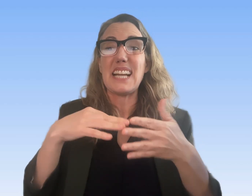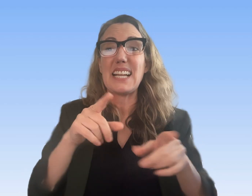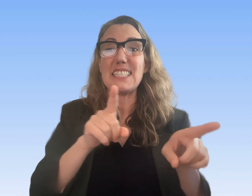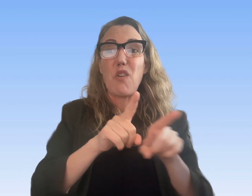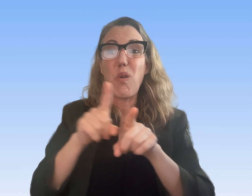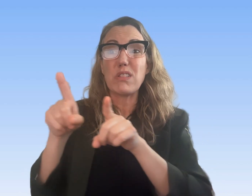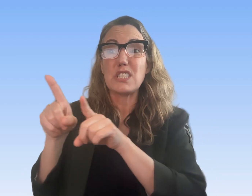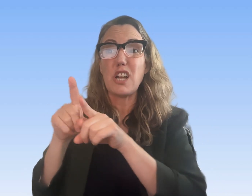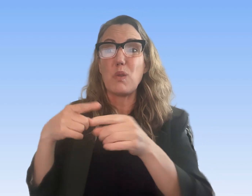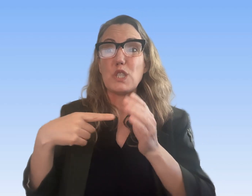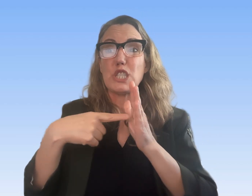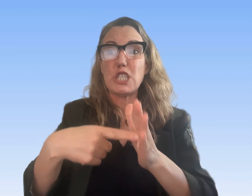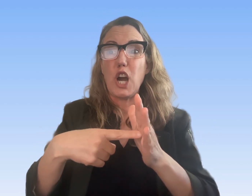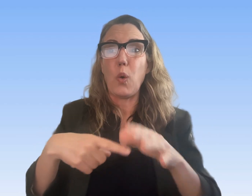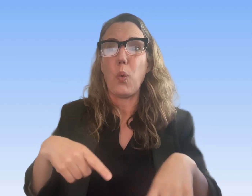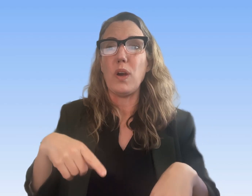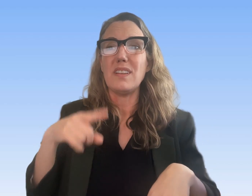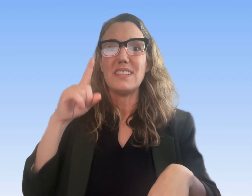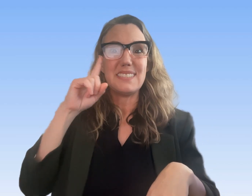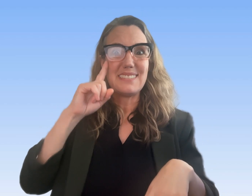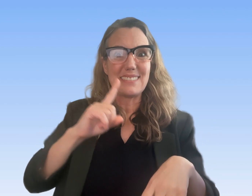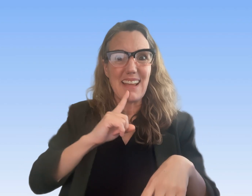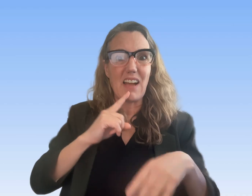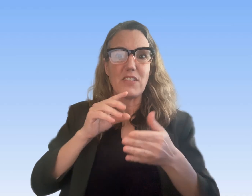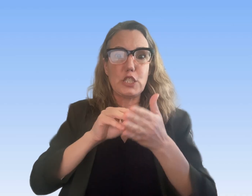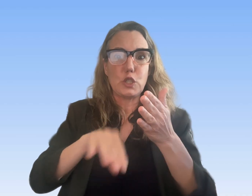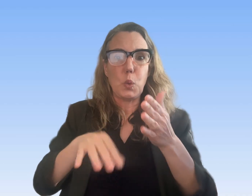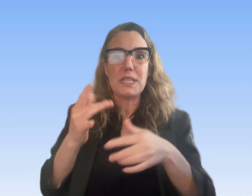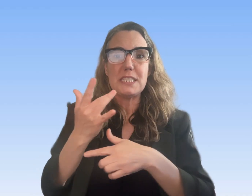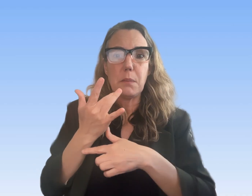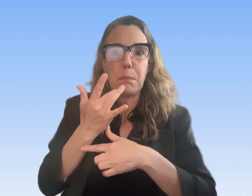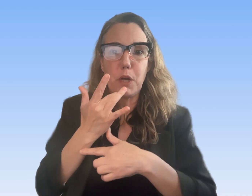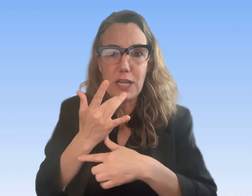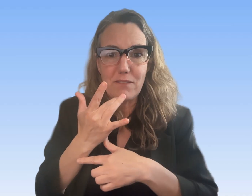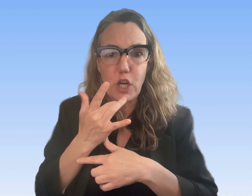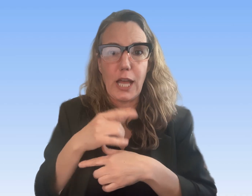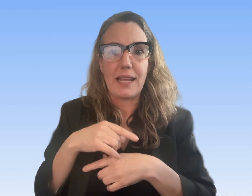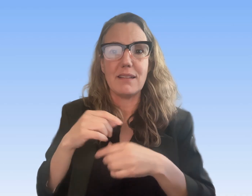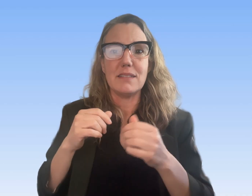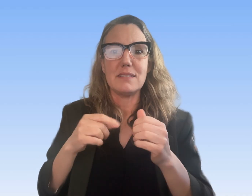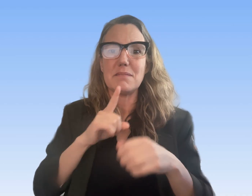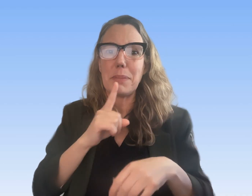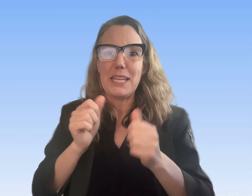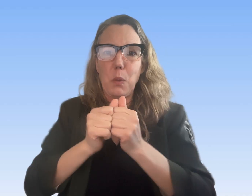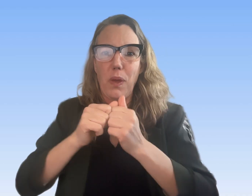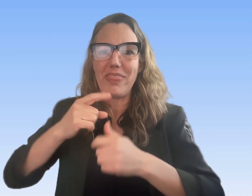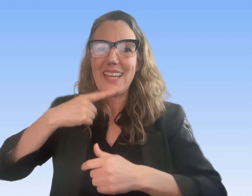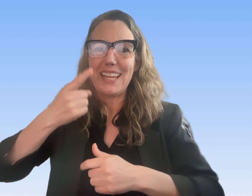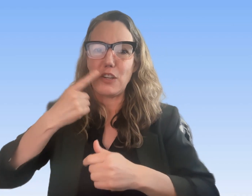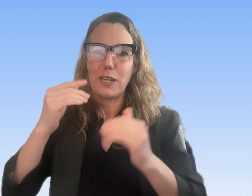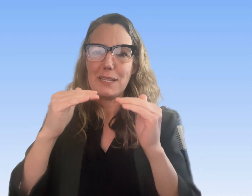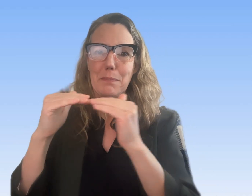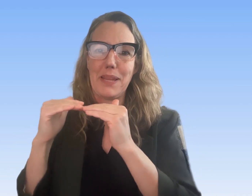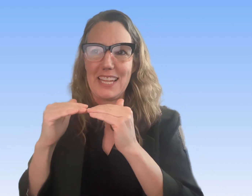Studies also show deaf students preferring be with hearing